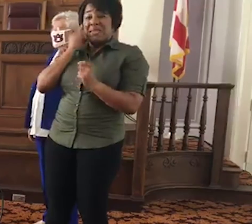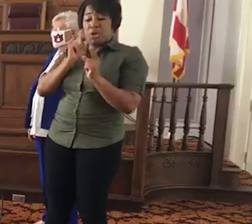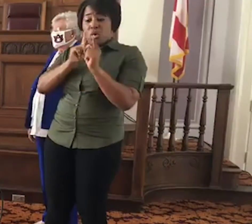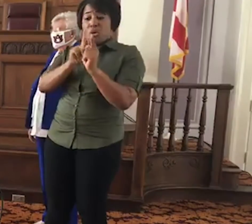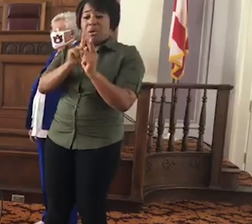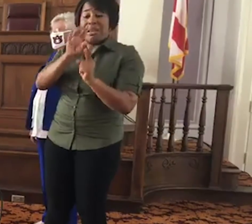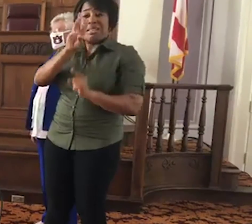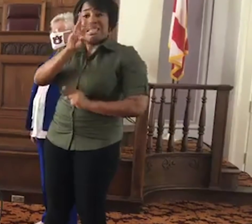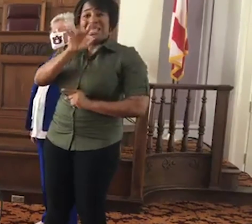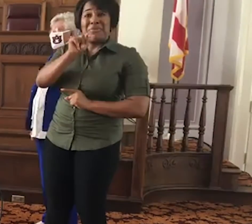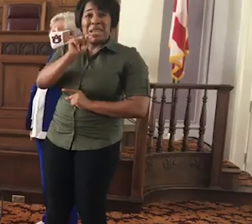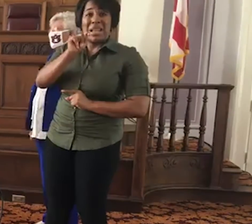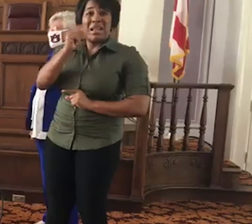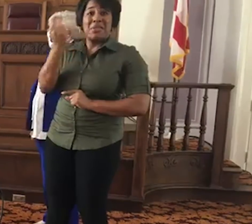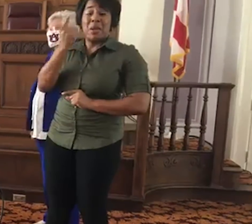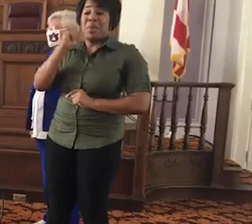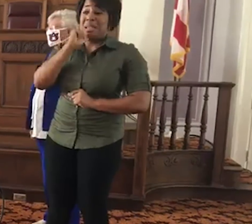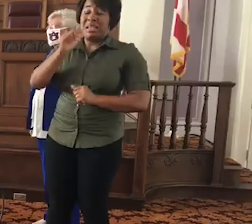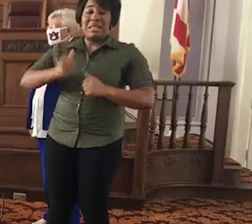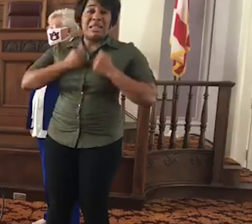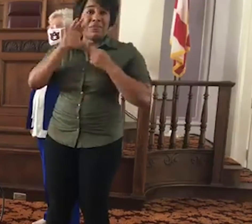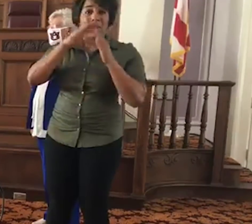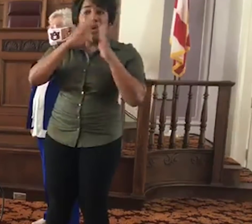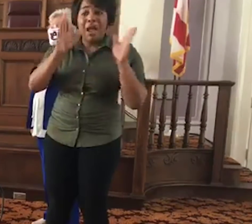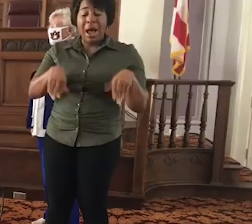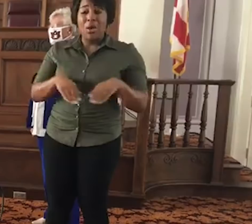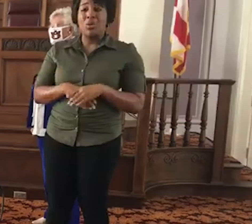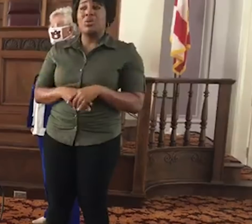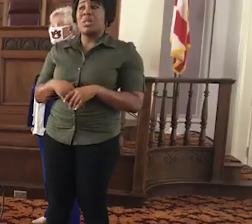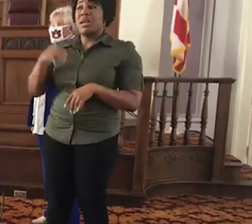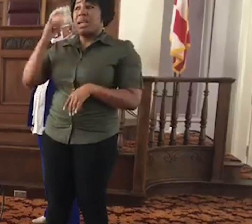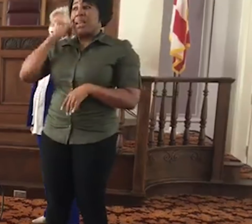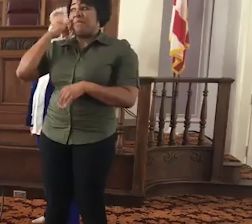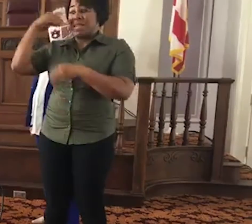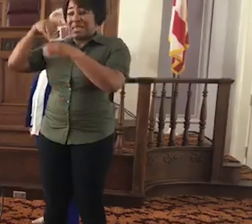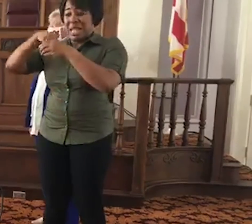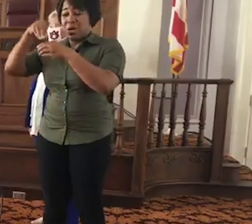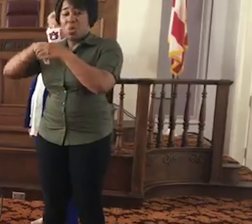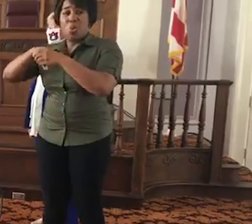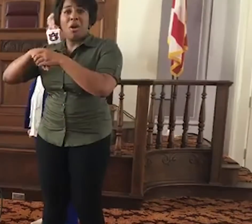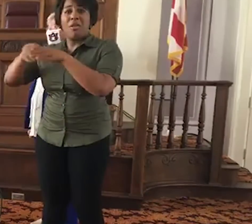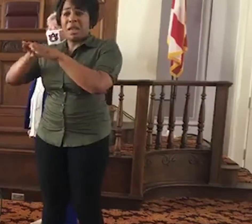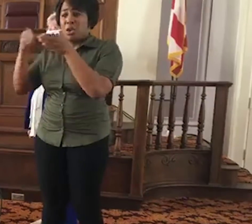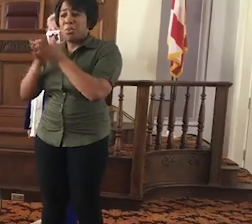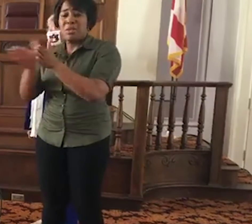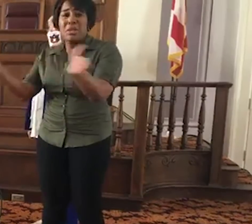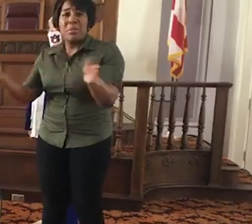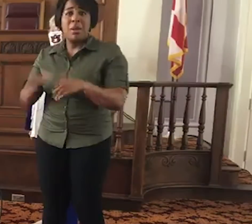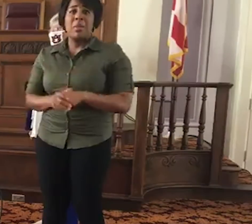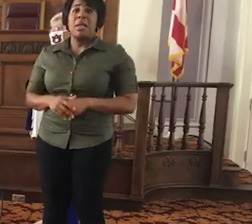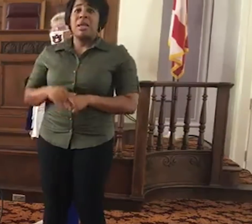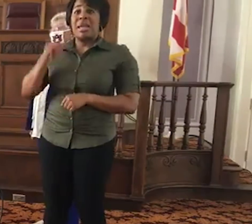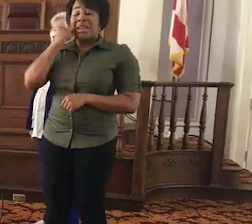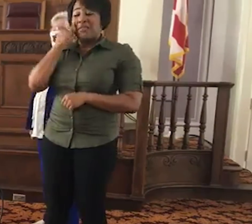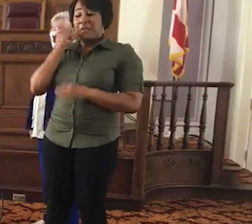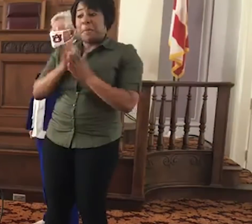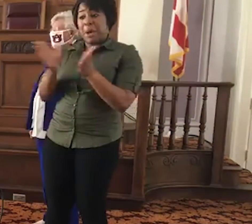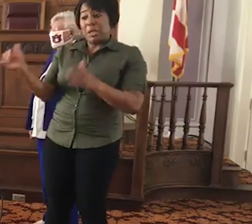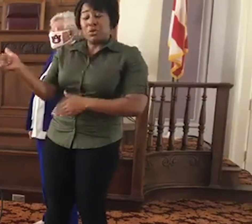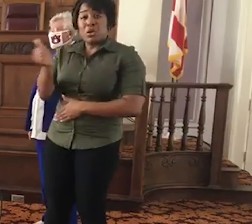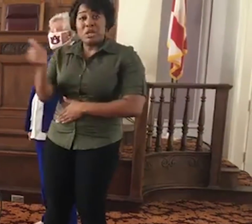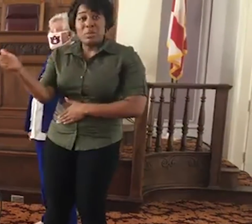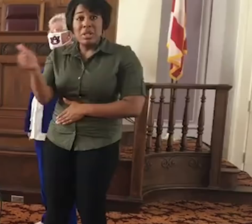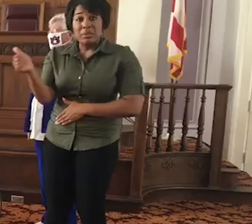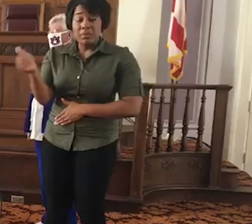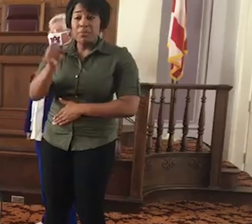another household in an indoor space that's open to the public, when you're in public transportation, or if you're in an